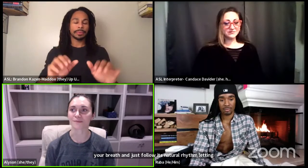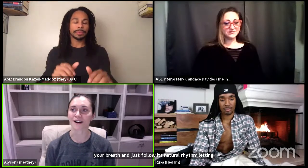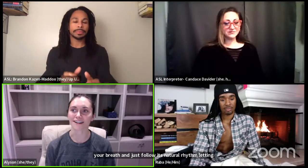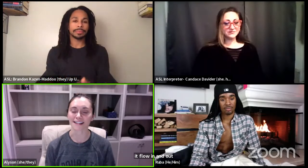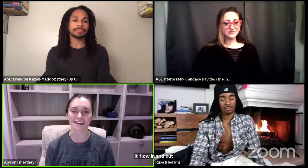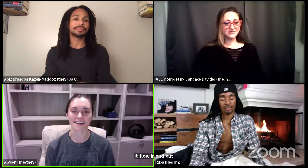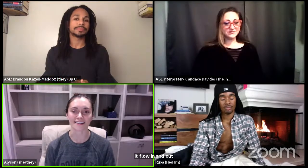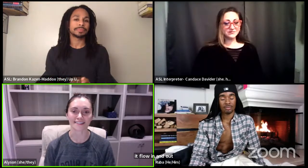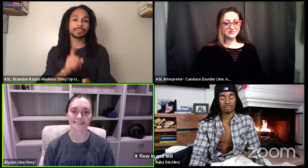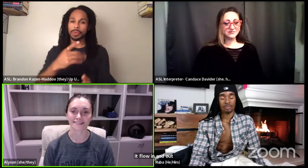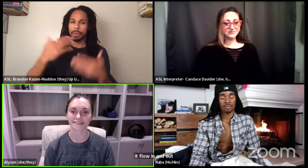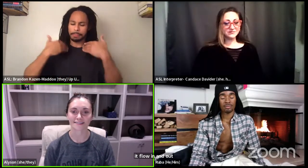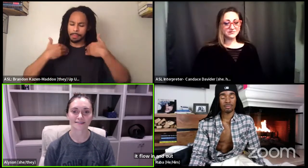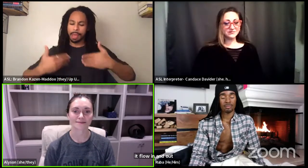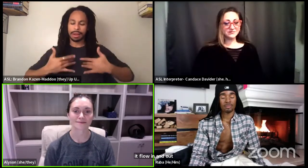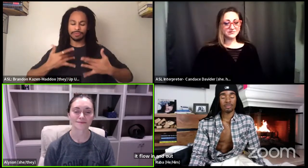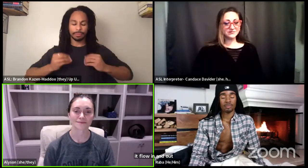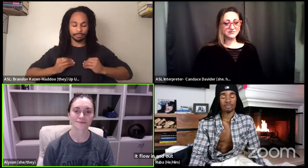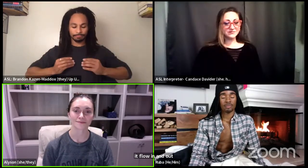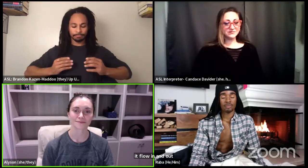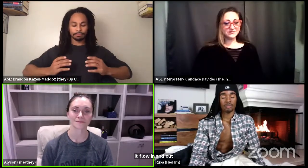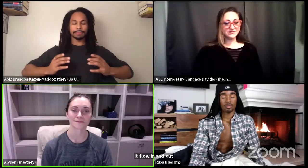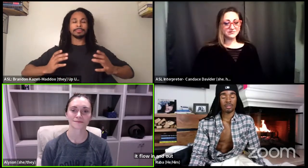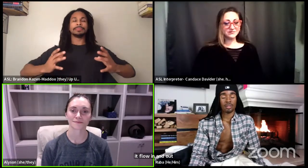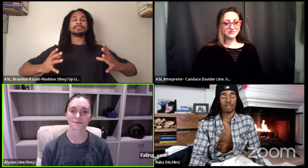filling your body,